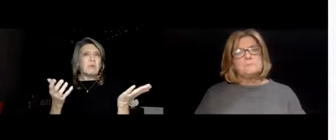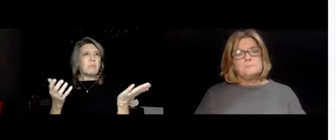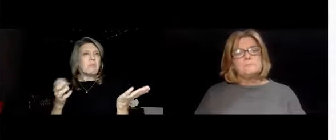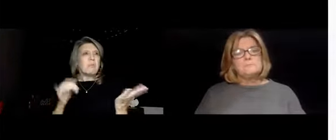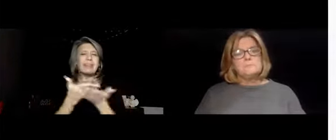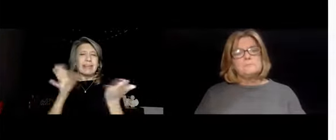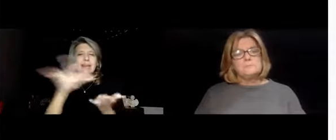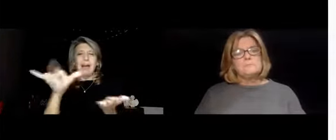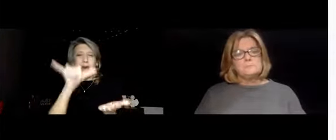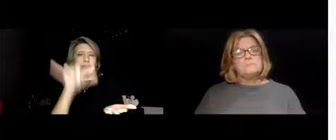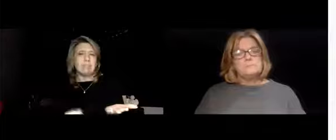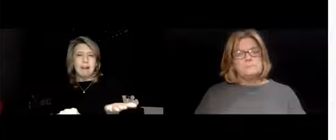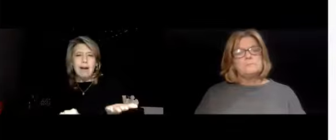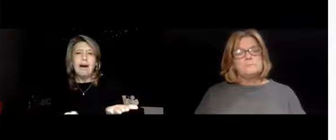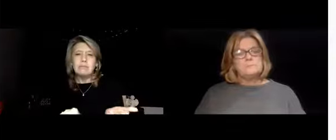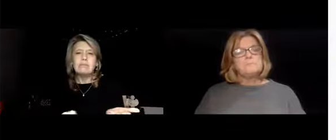may interpret.